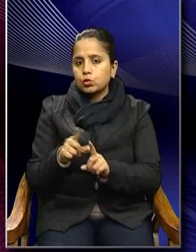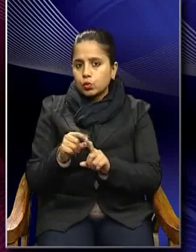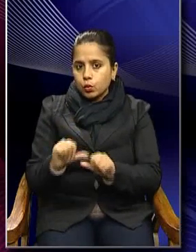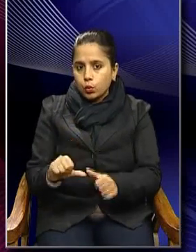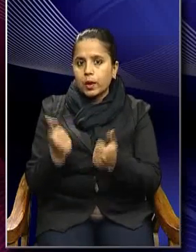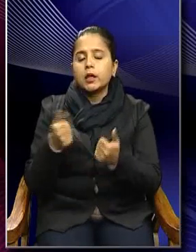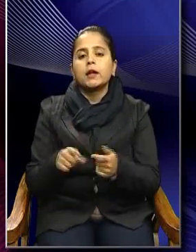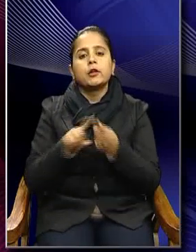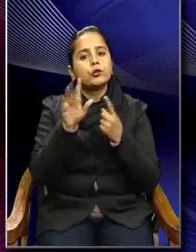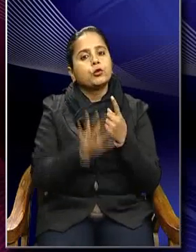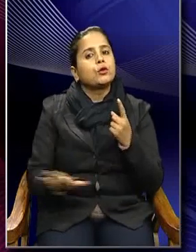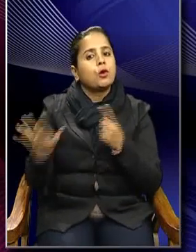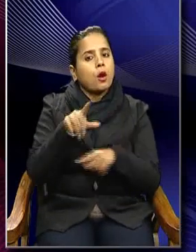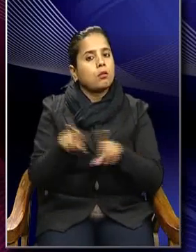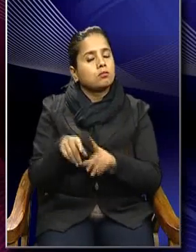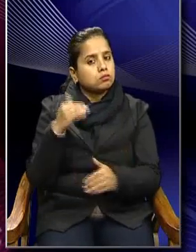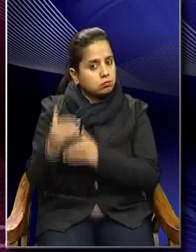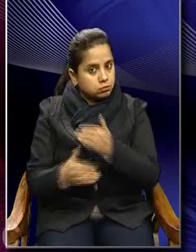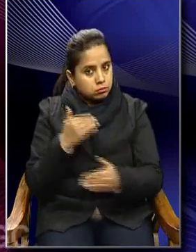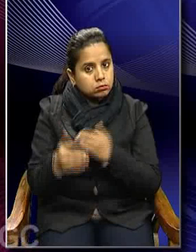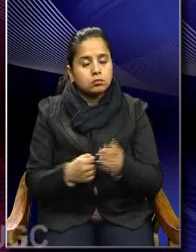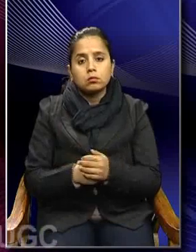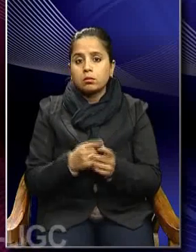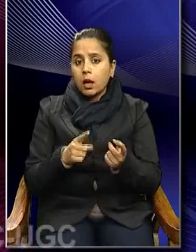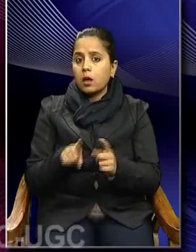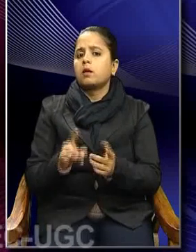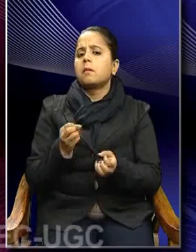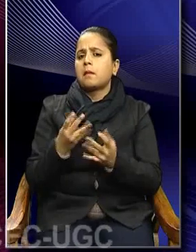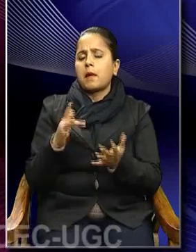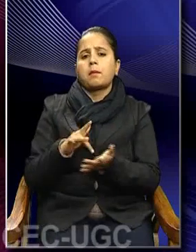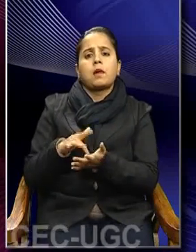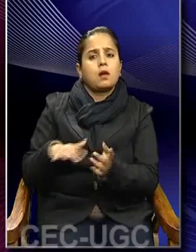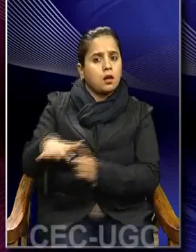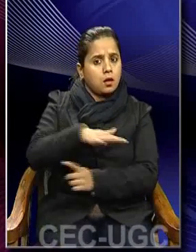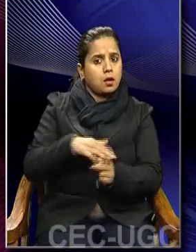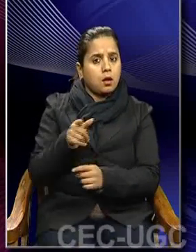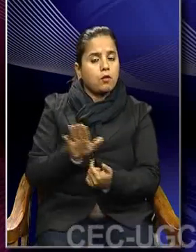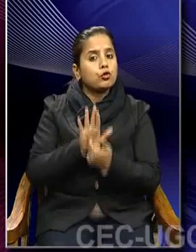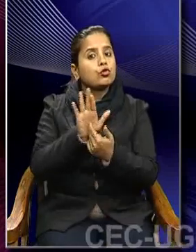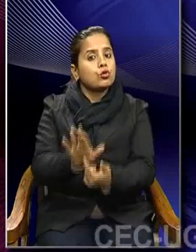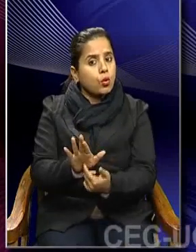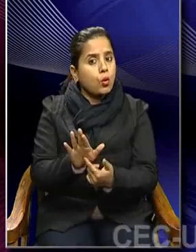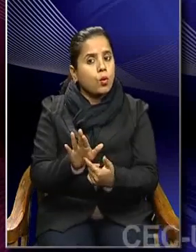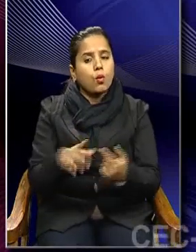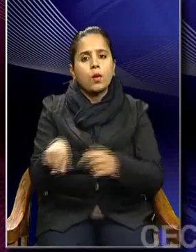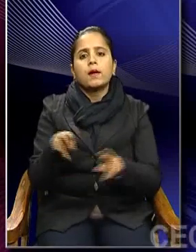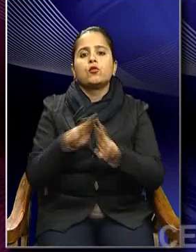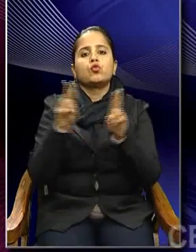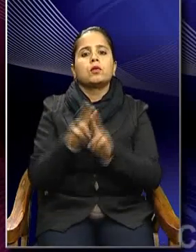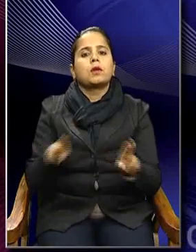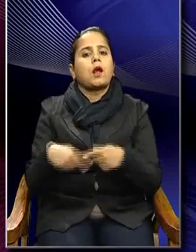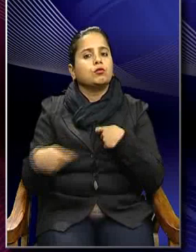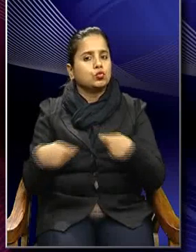in Europe, and most of the areas that were exposed to international trade